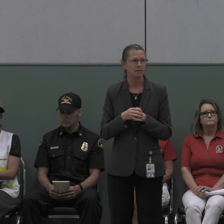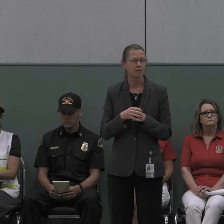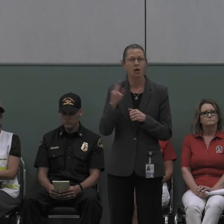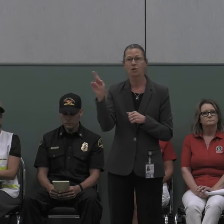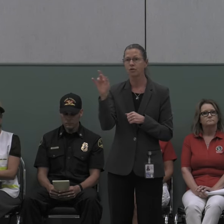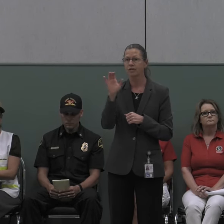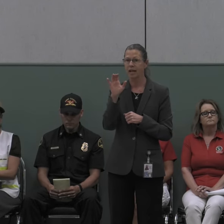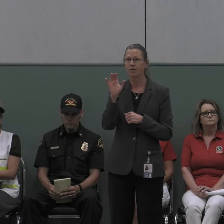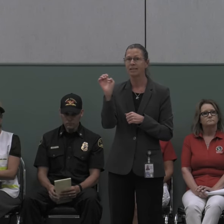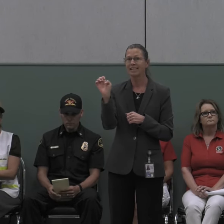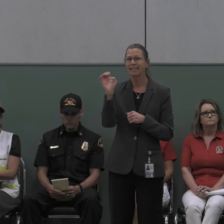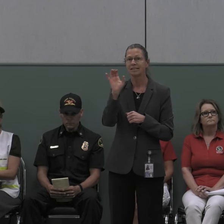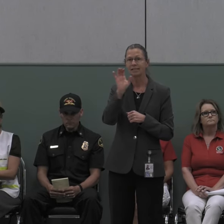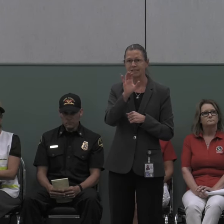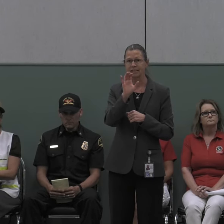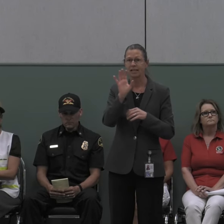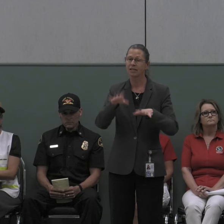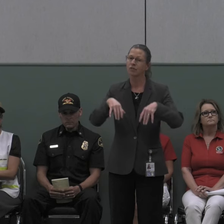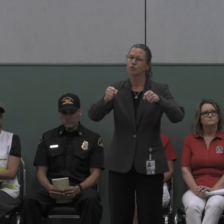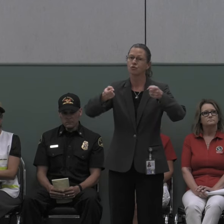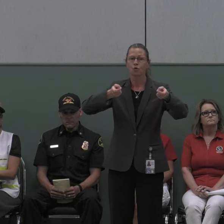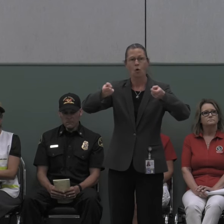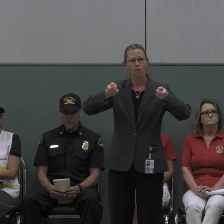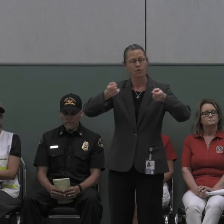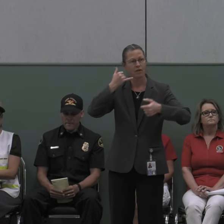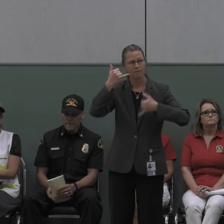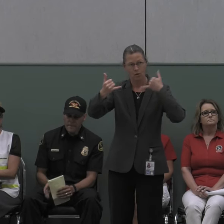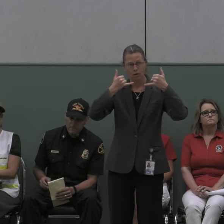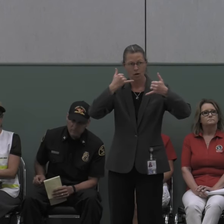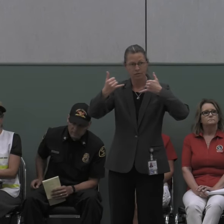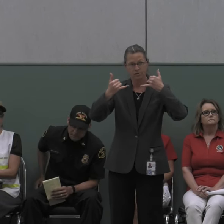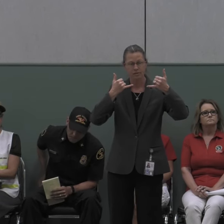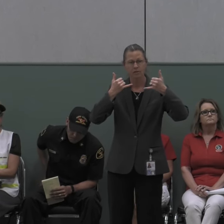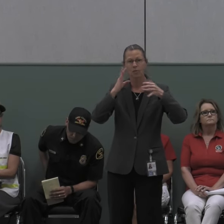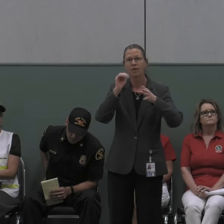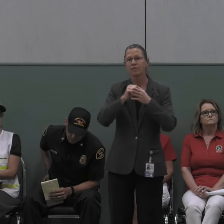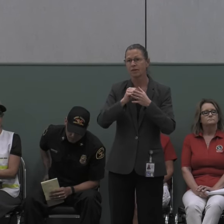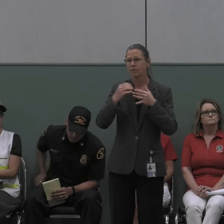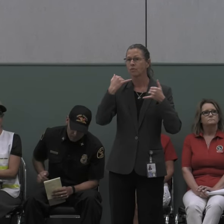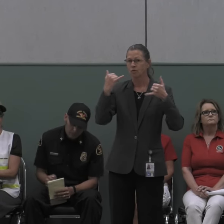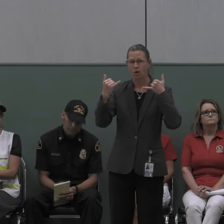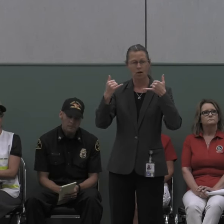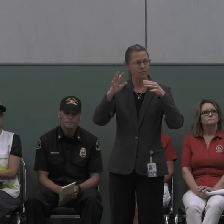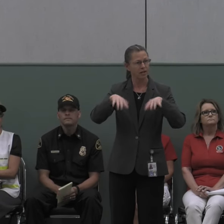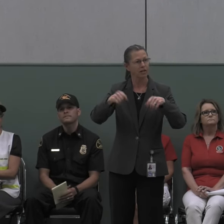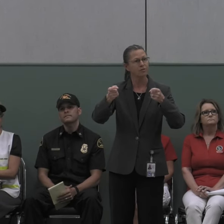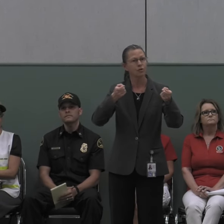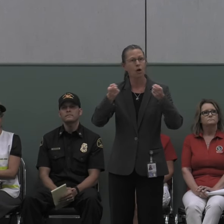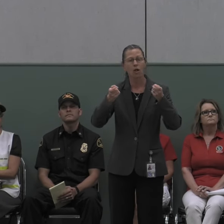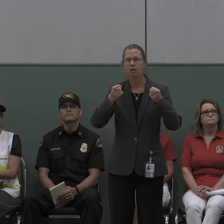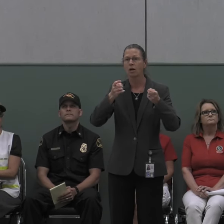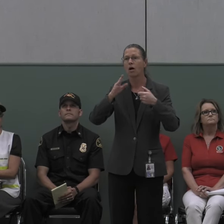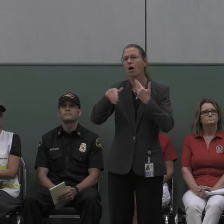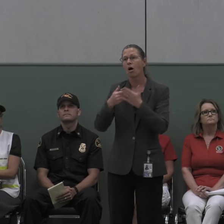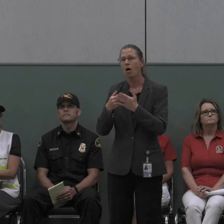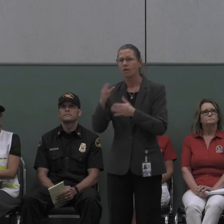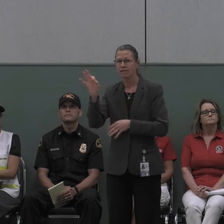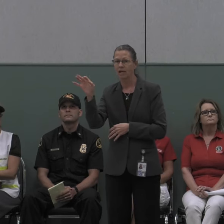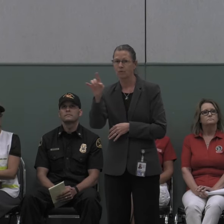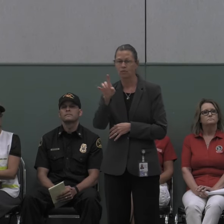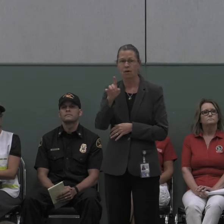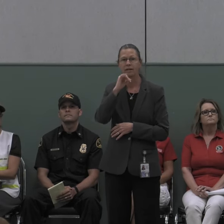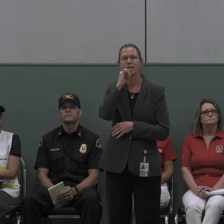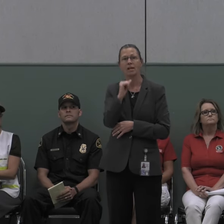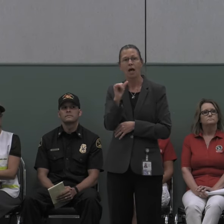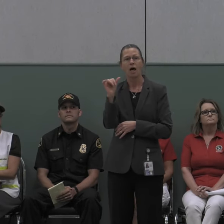Kern County ECC took over the calls. Within that call, they took over all 911, non-911 calls,